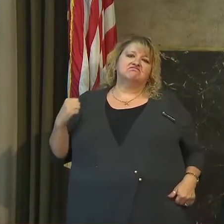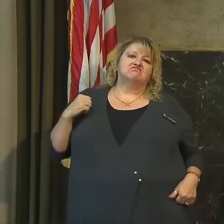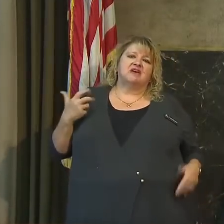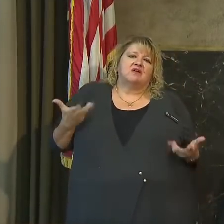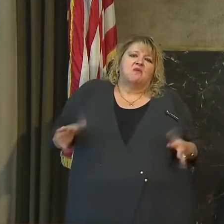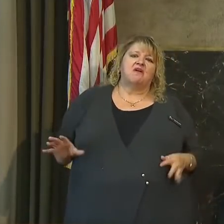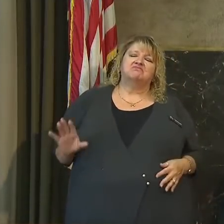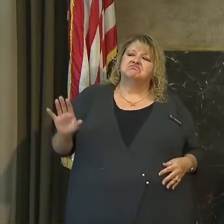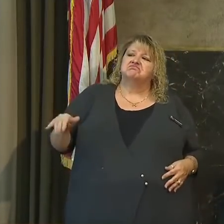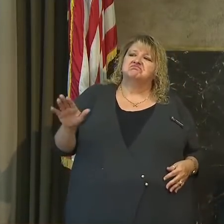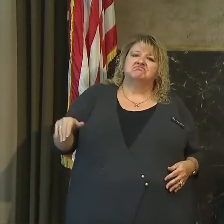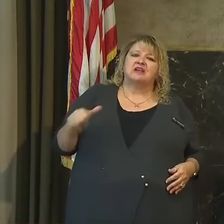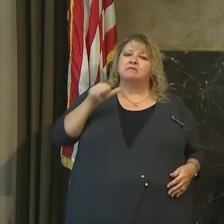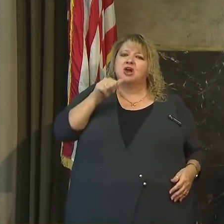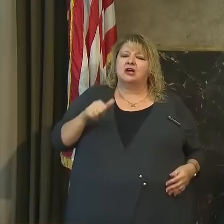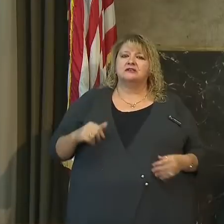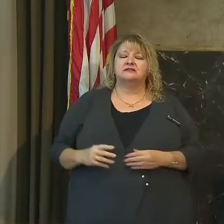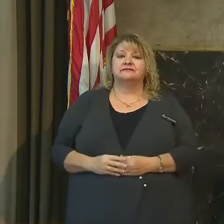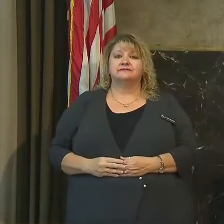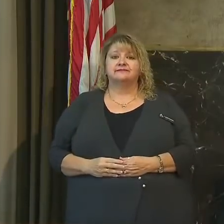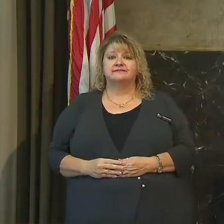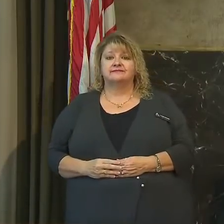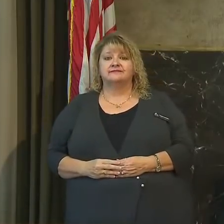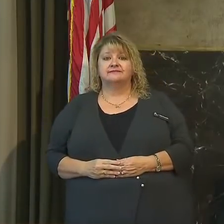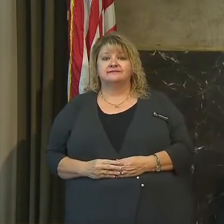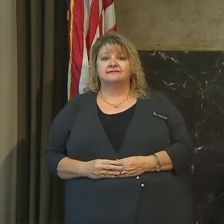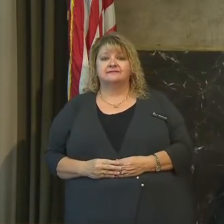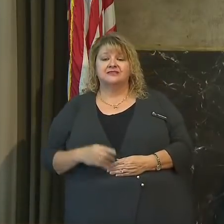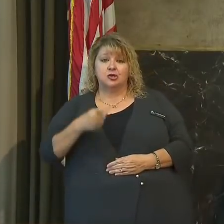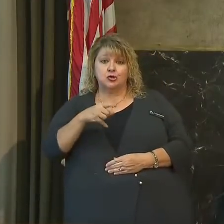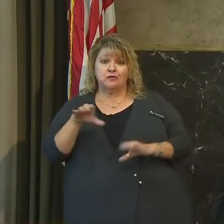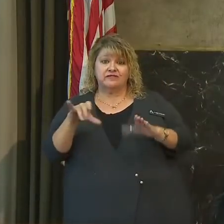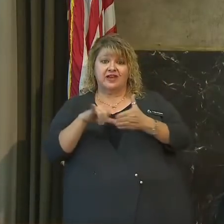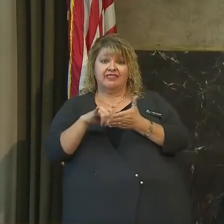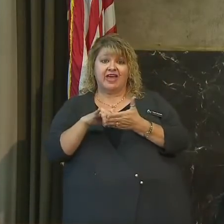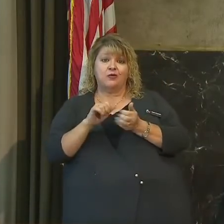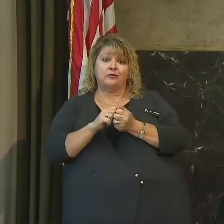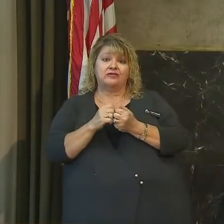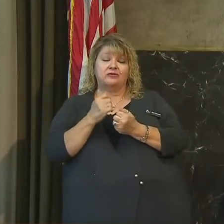it, you did that on faulty information,